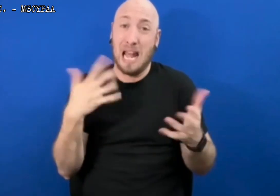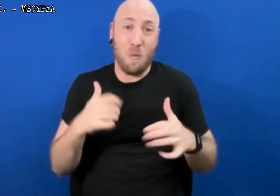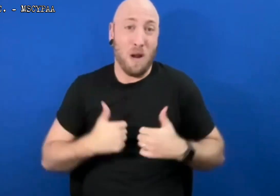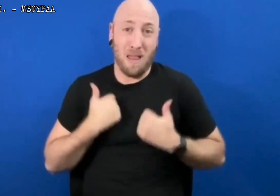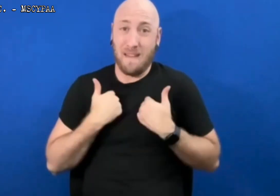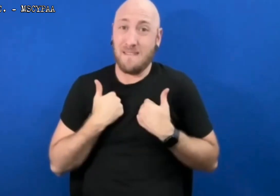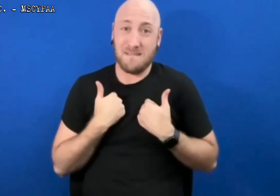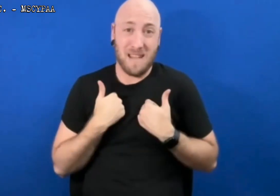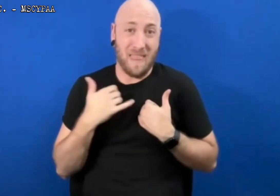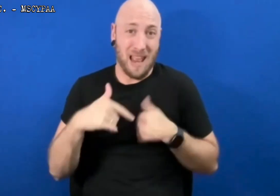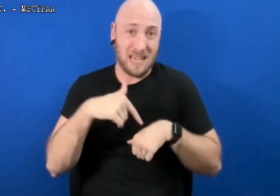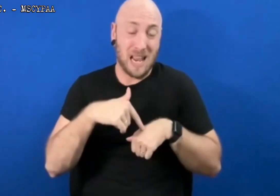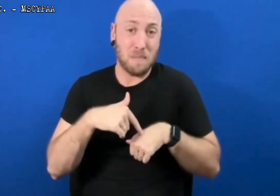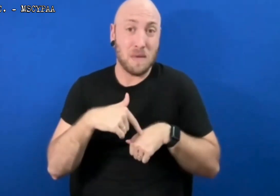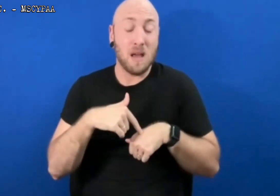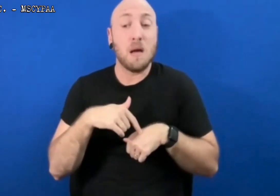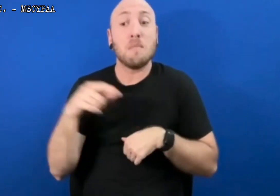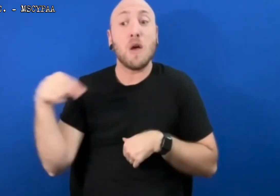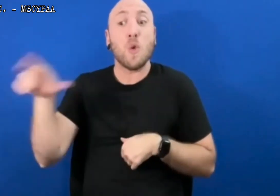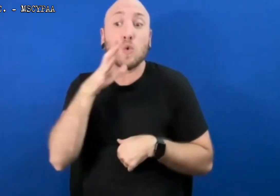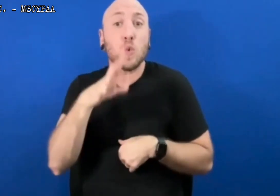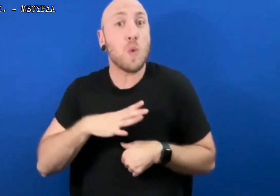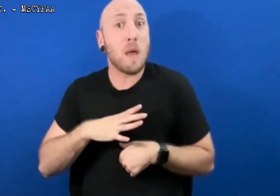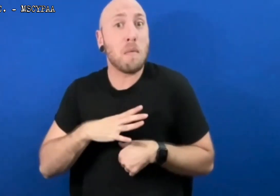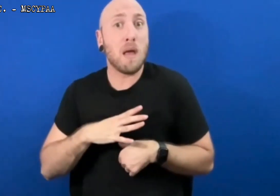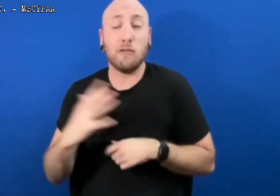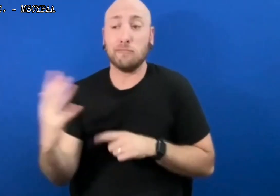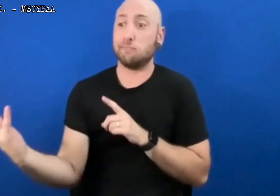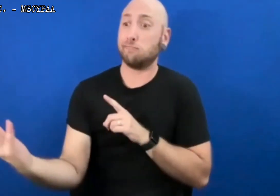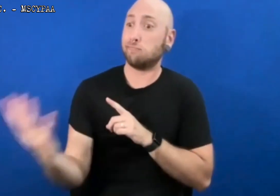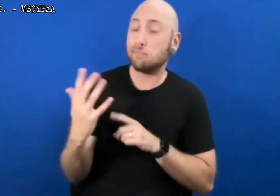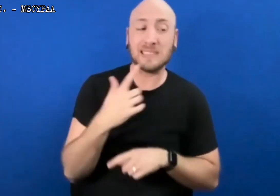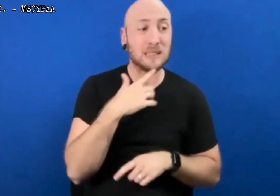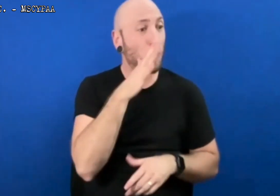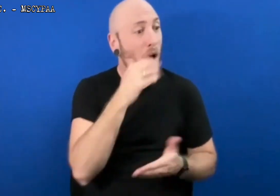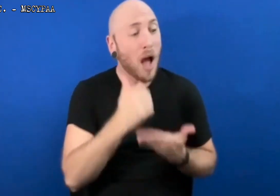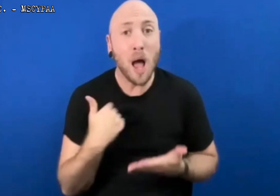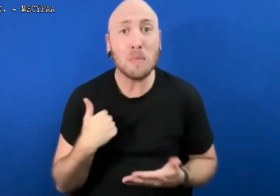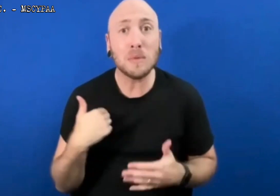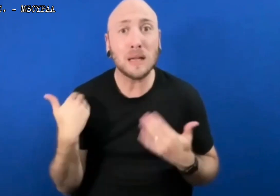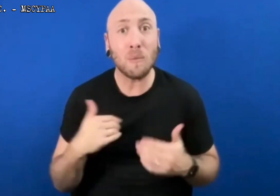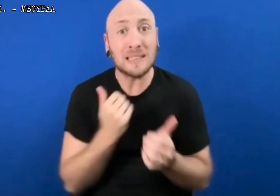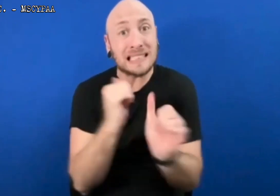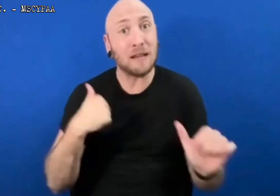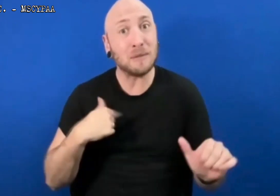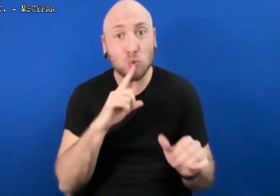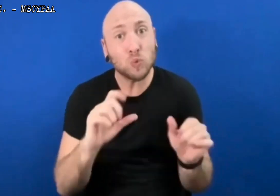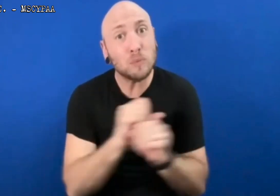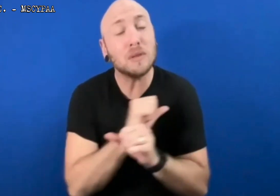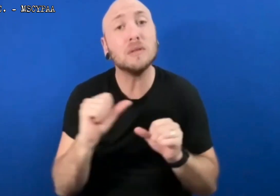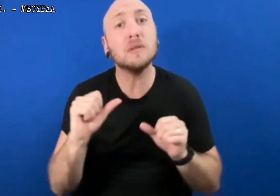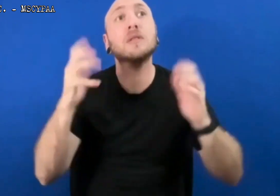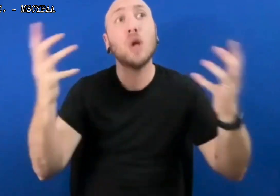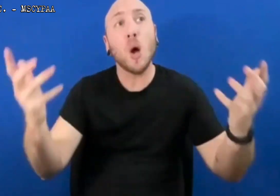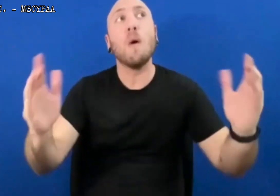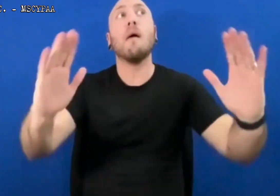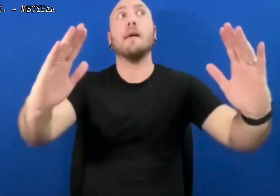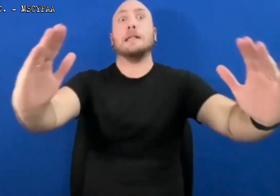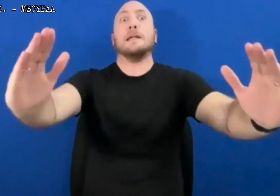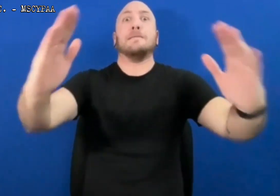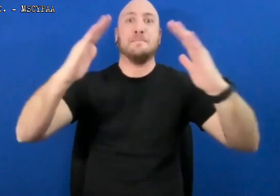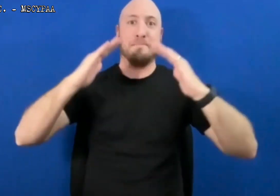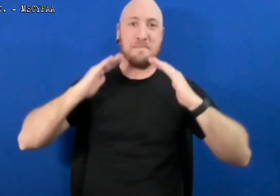like that love in the halls like saved me, at that time. And so fast